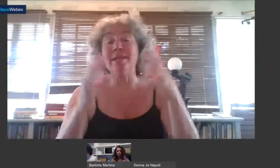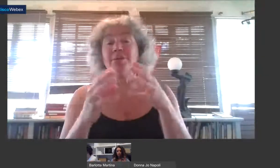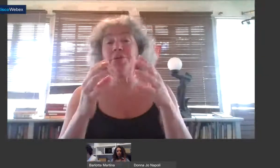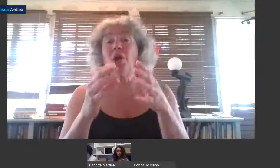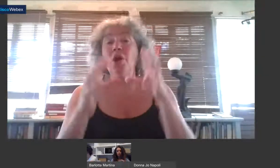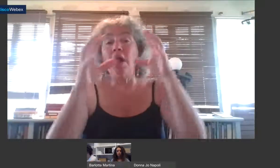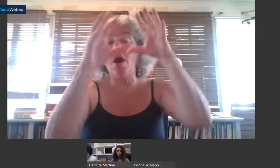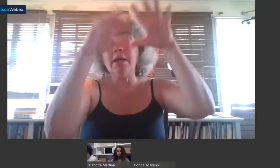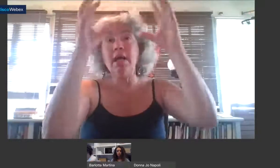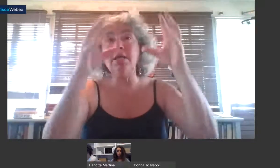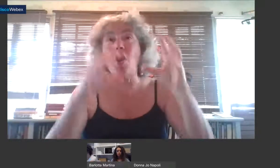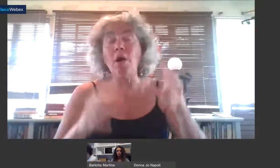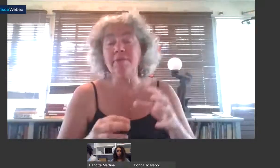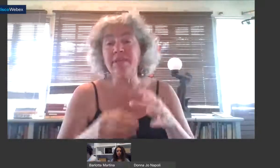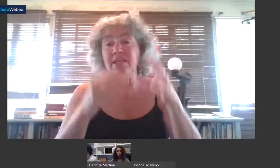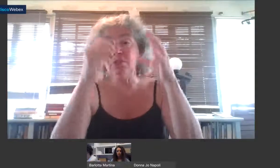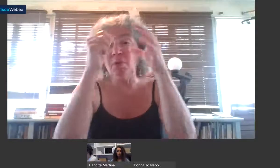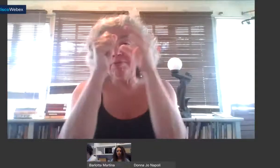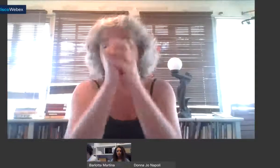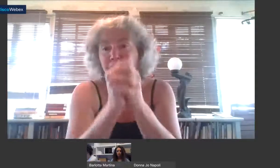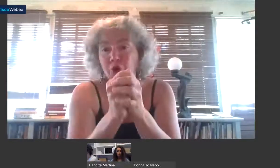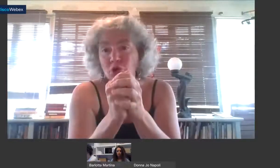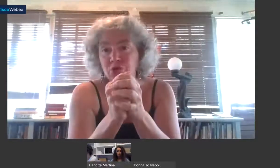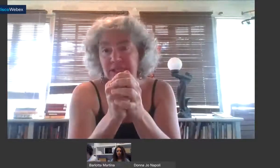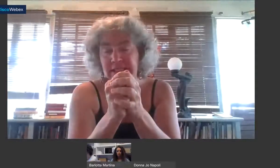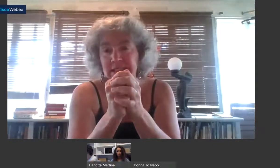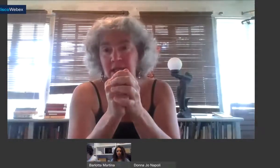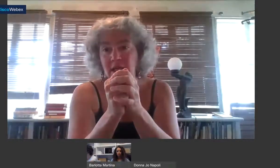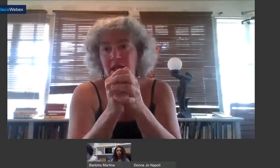because in all of these, we've frozen.